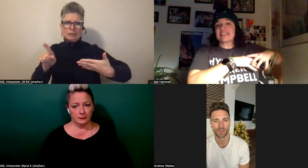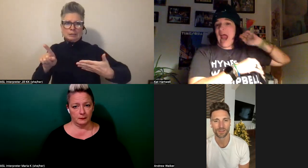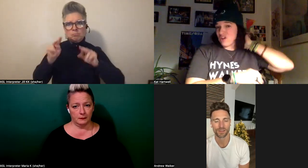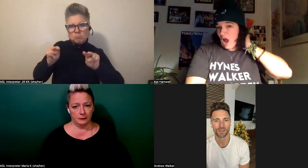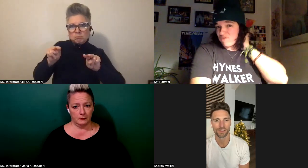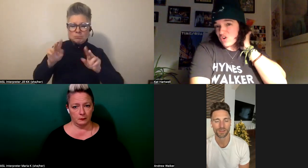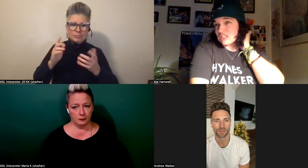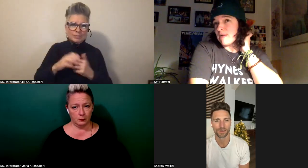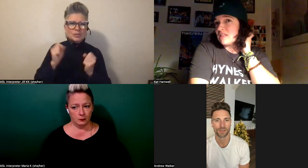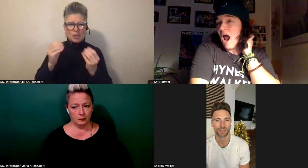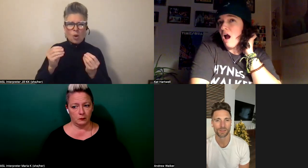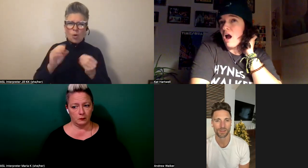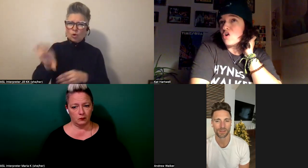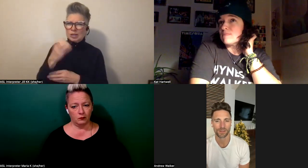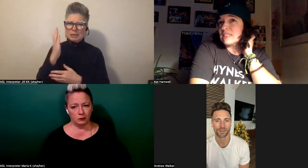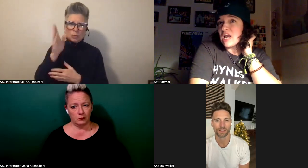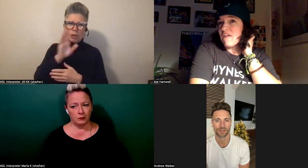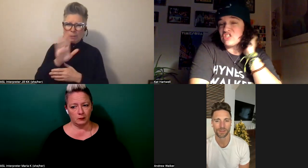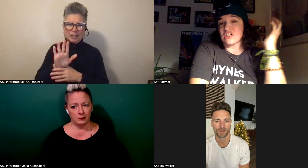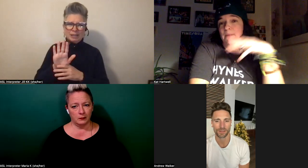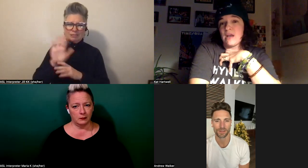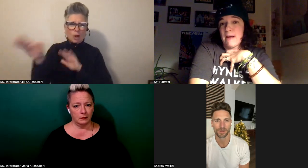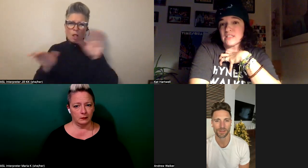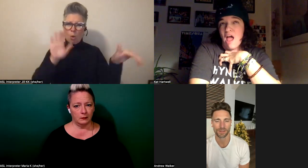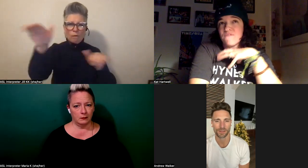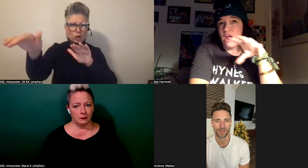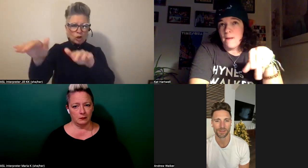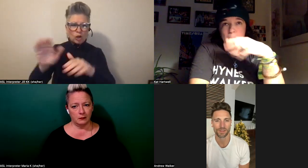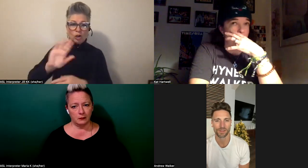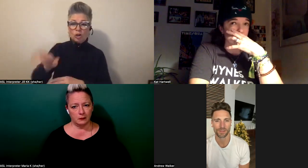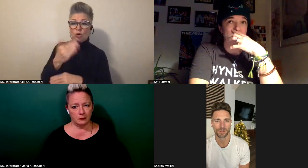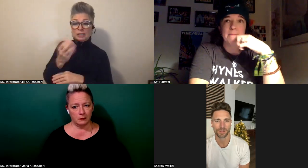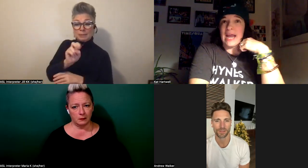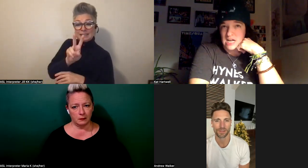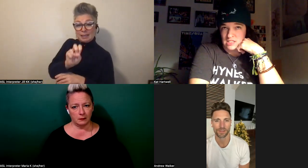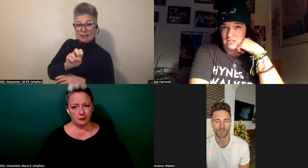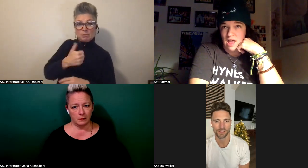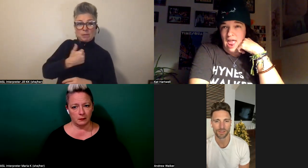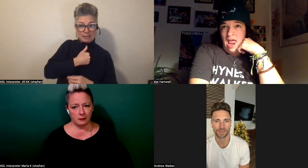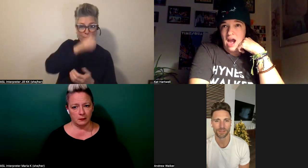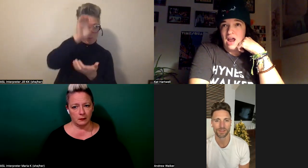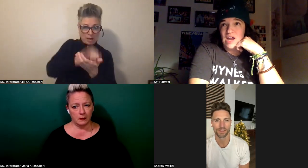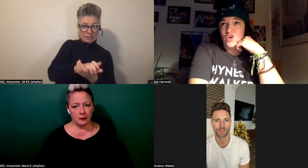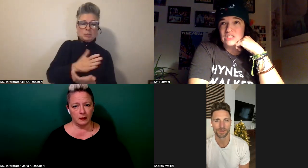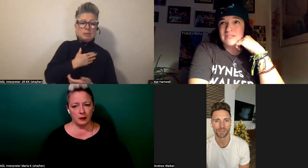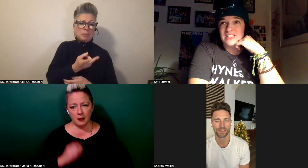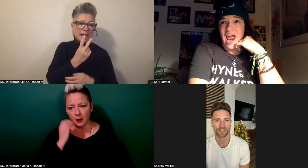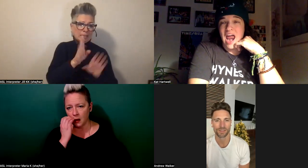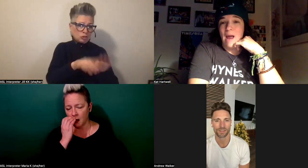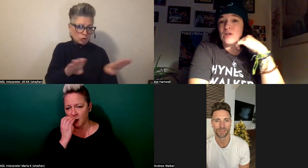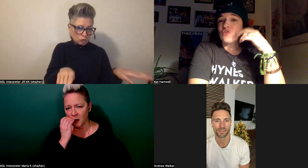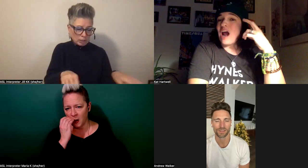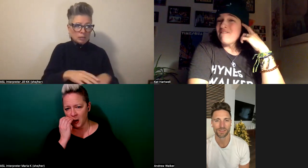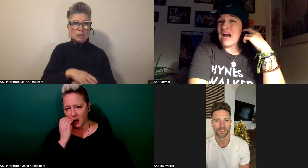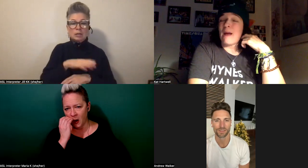little bit scattered out for Christmas. Like Christmas Eve, it's just gonna be myself, my husband, and my kids. And then Christmas